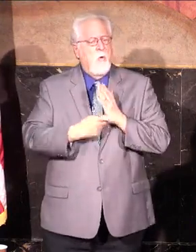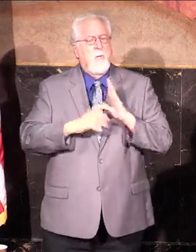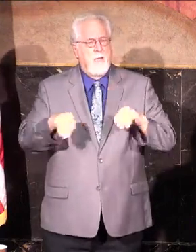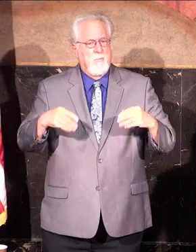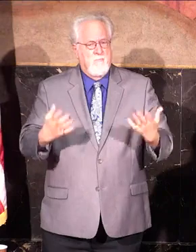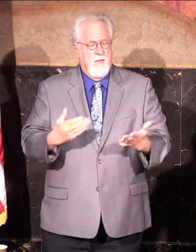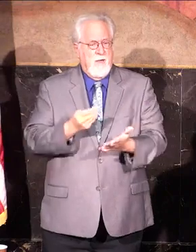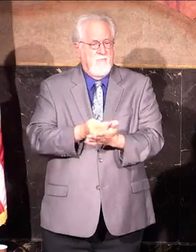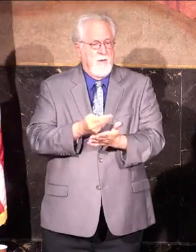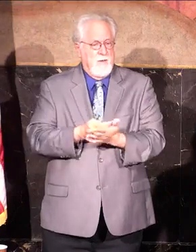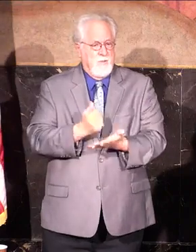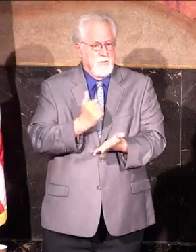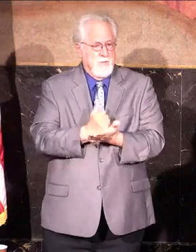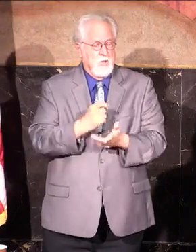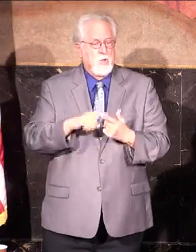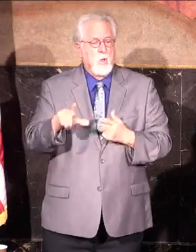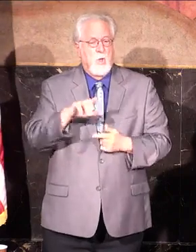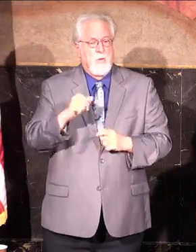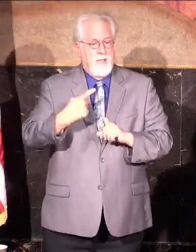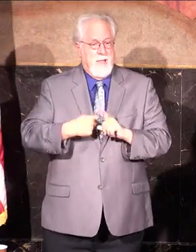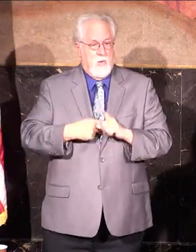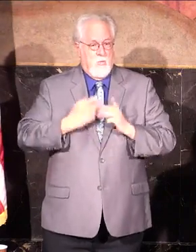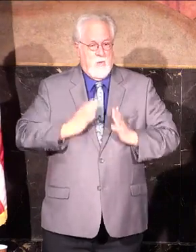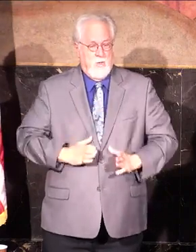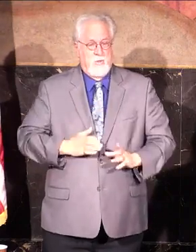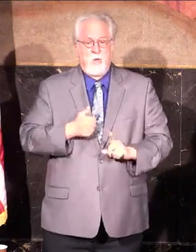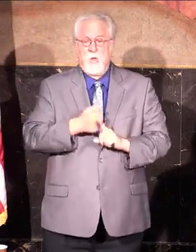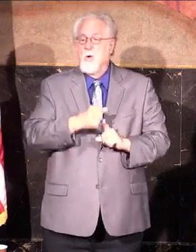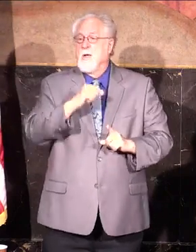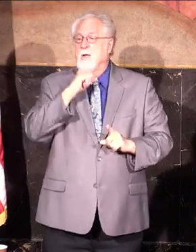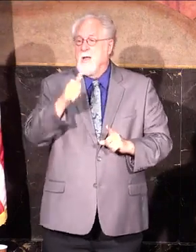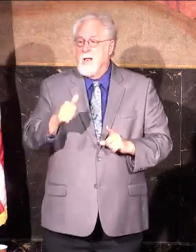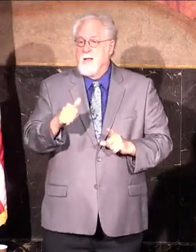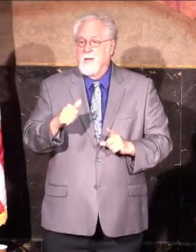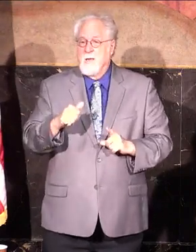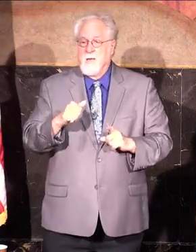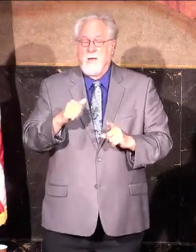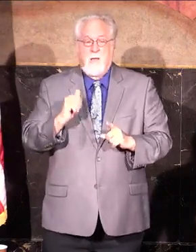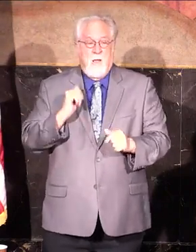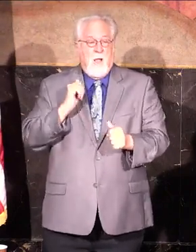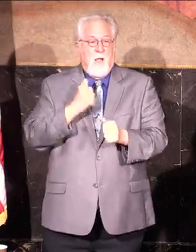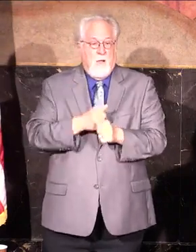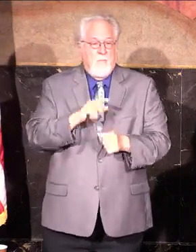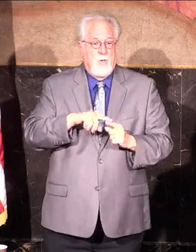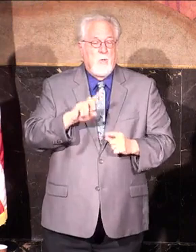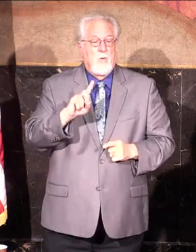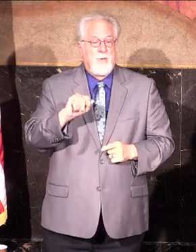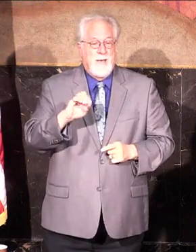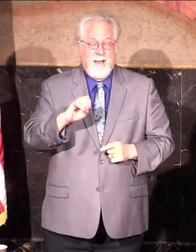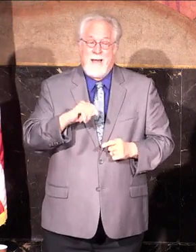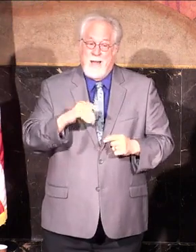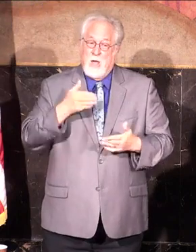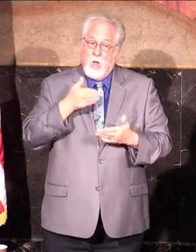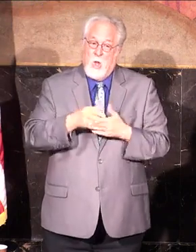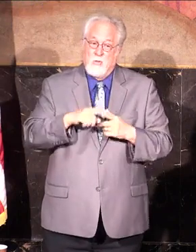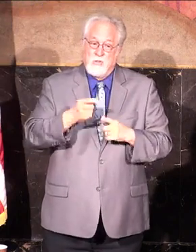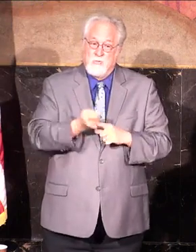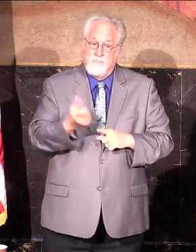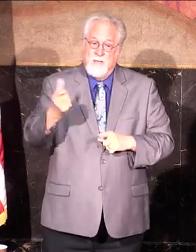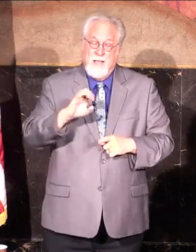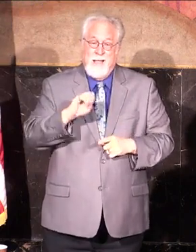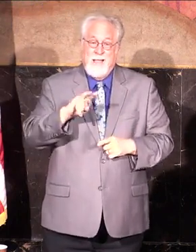provide financial assistance to Louisiana renters who are not current on their rent and are at imminent risk of eviction due